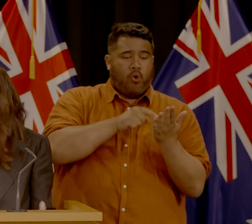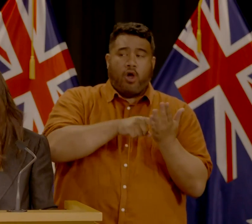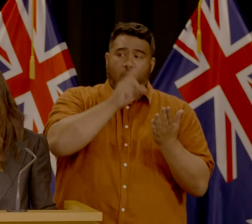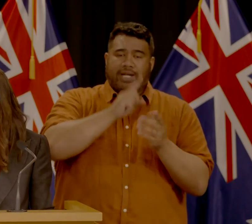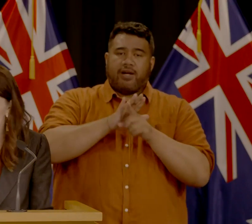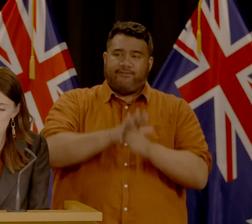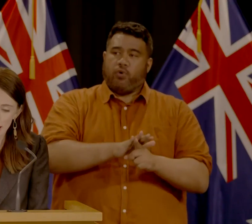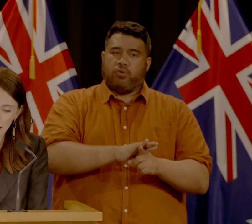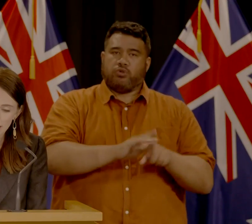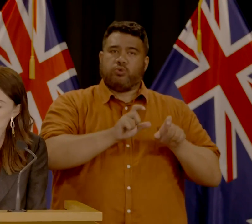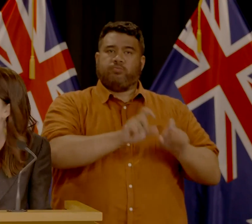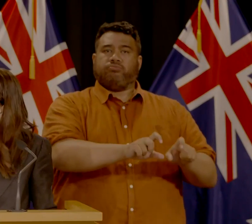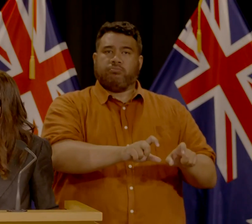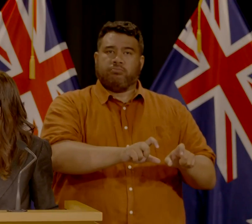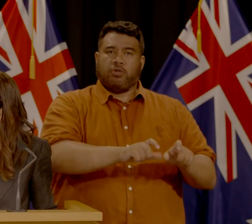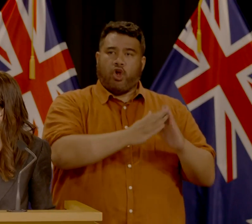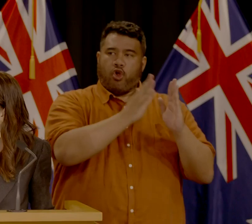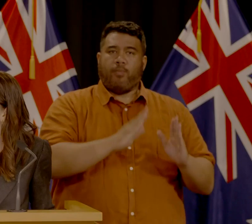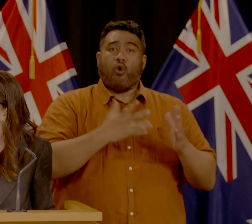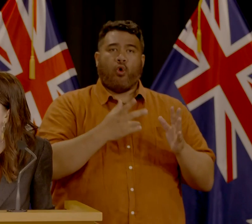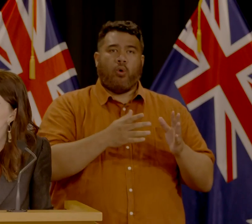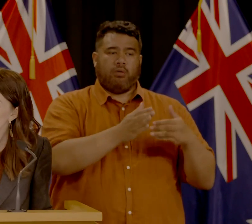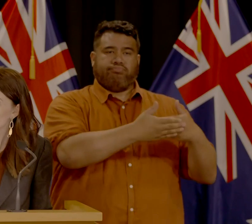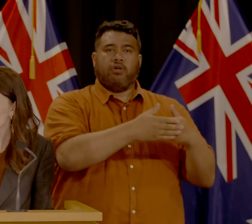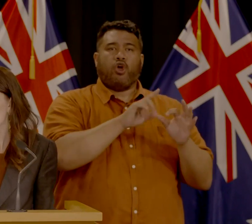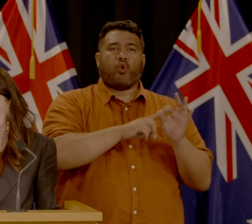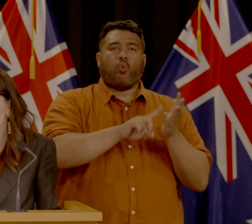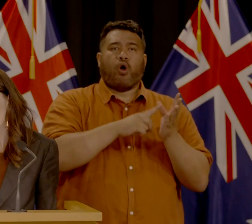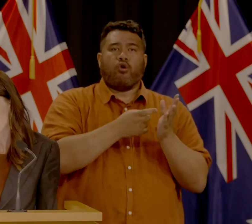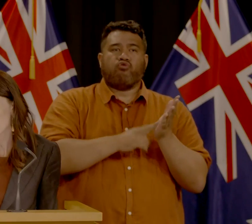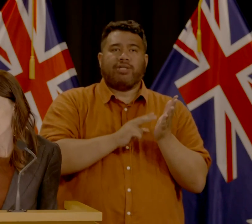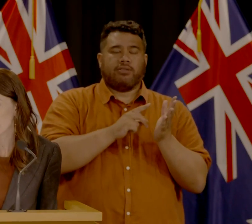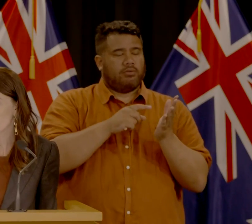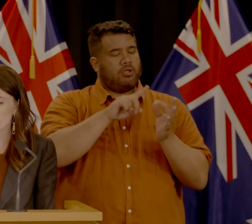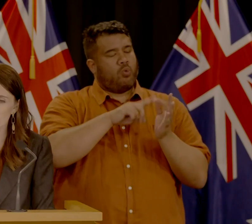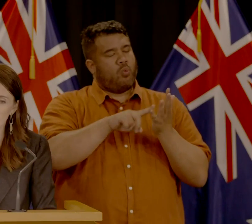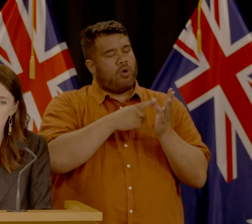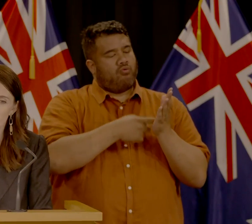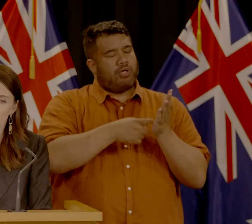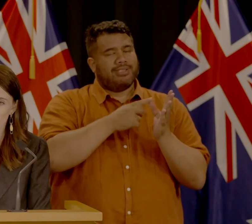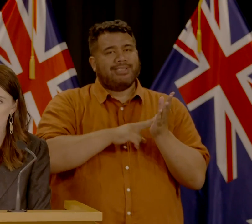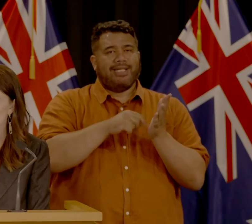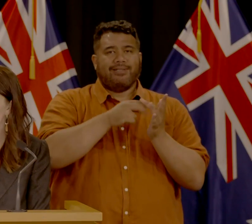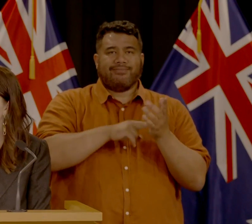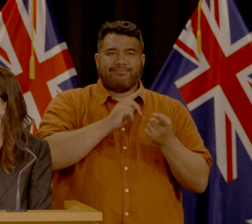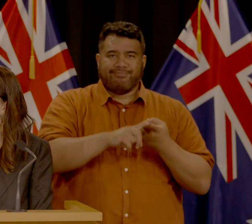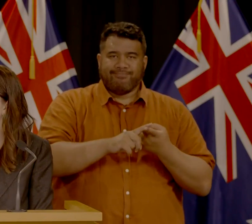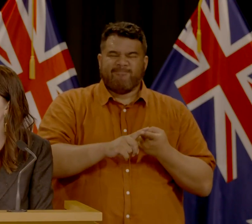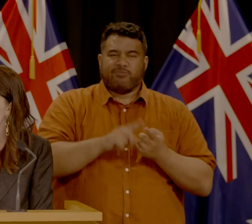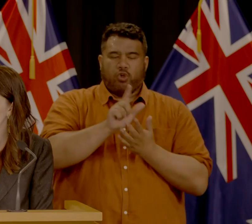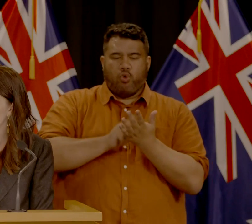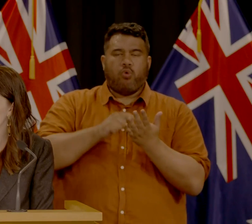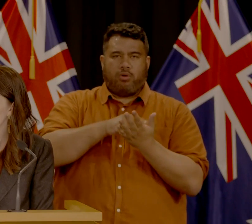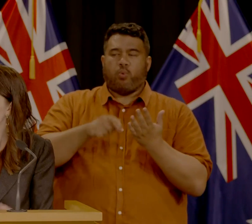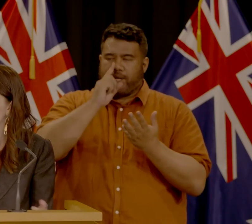or be quarantined. Essentially what we're able to do there is if we find someone is not voluntarily self-isolating, we have the ability for them